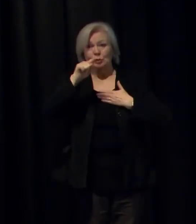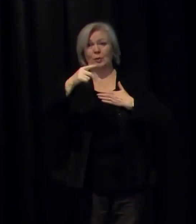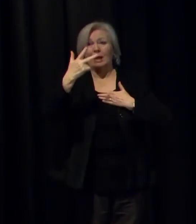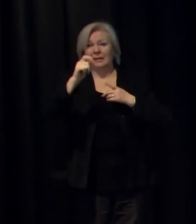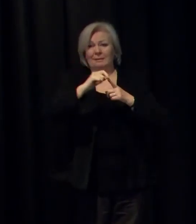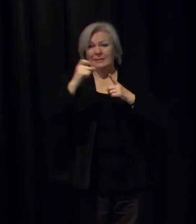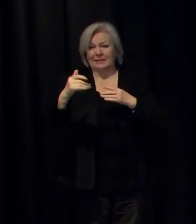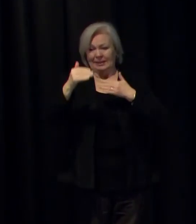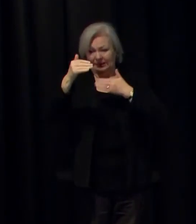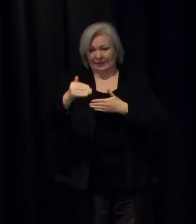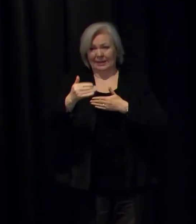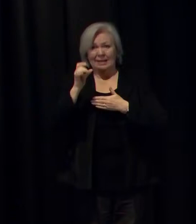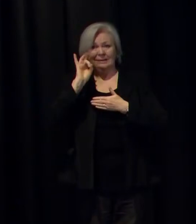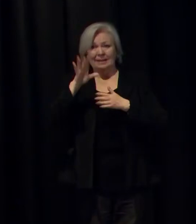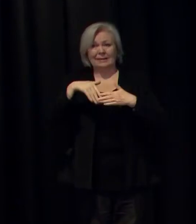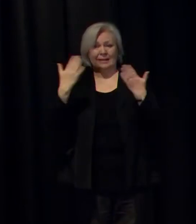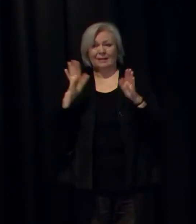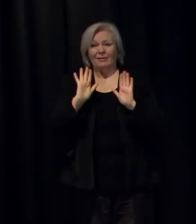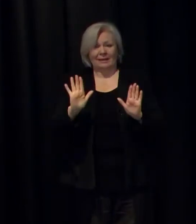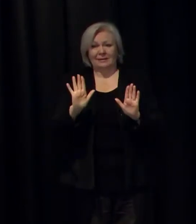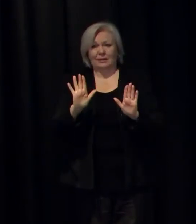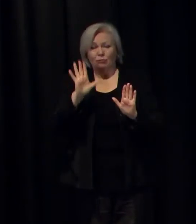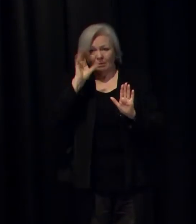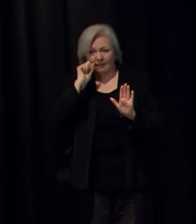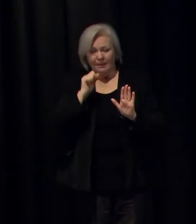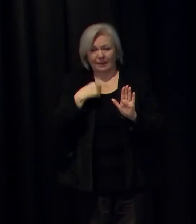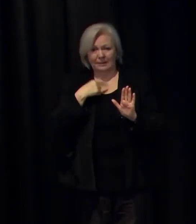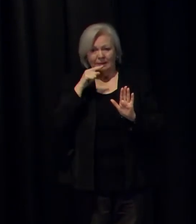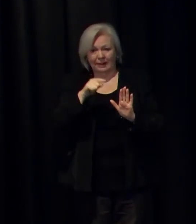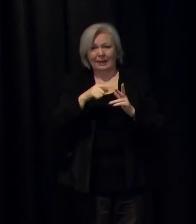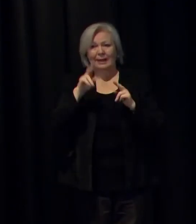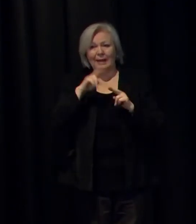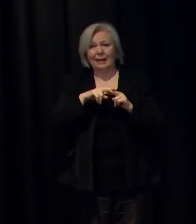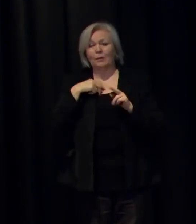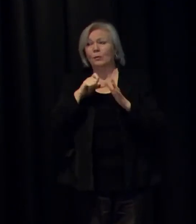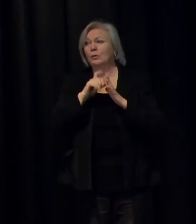days. And it goes back to that central point. If you did everything at 80,